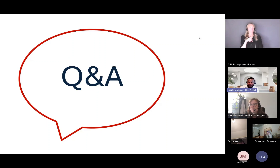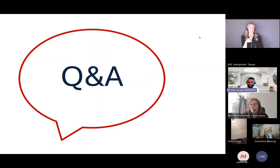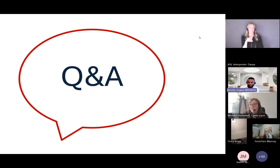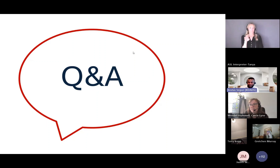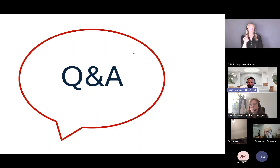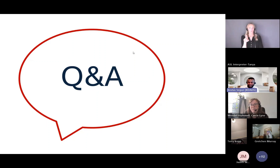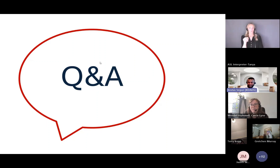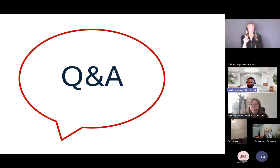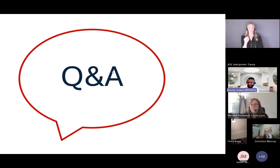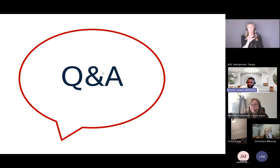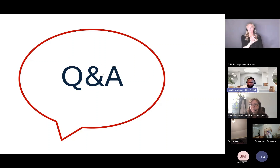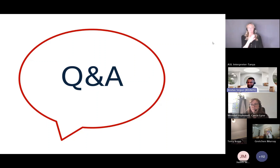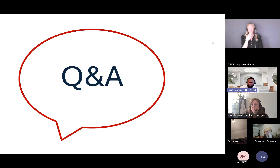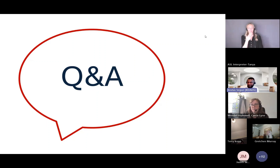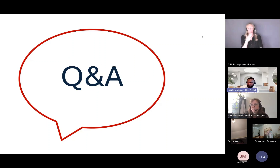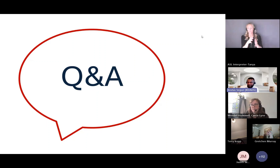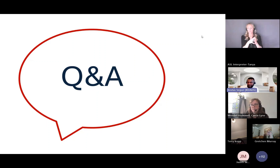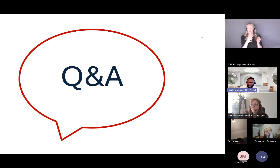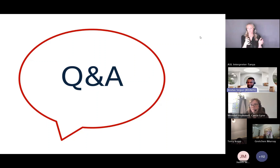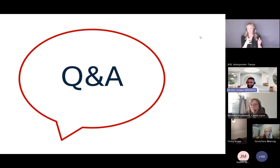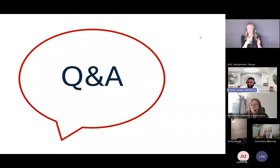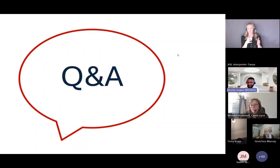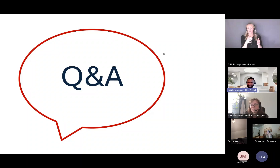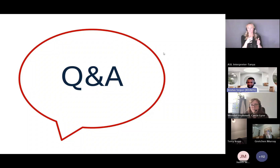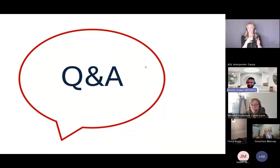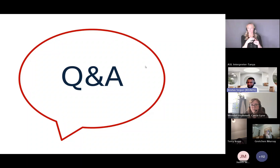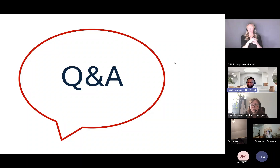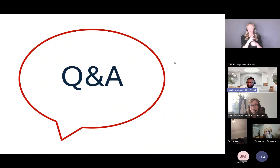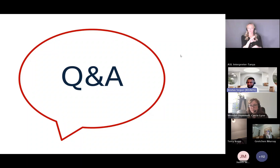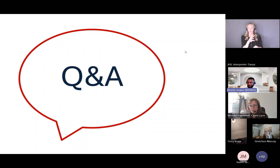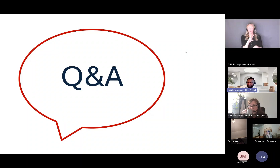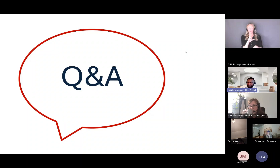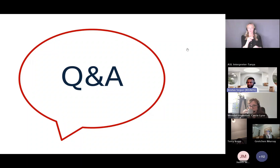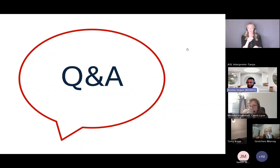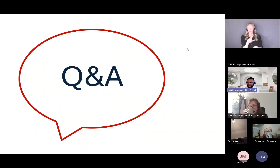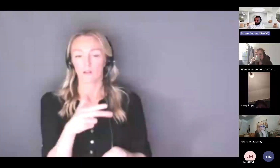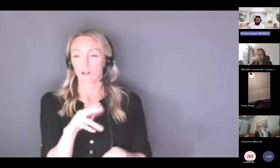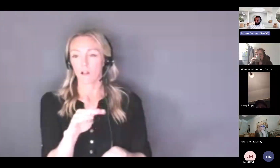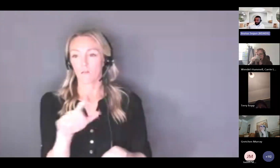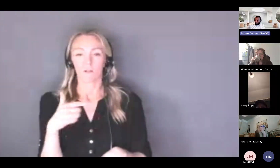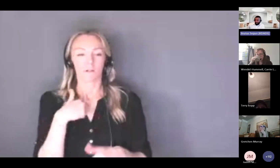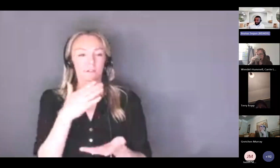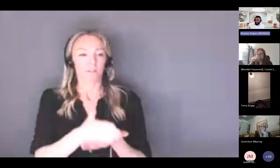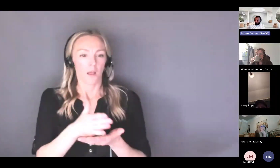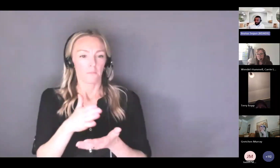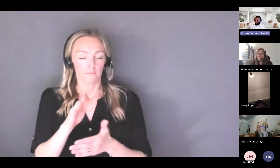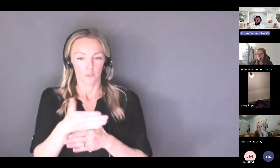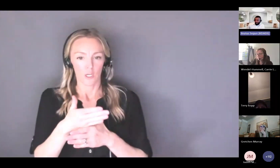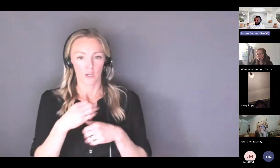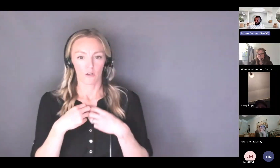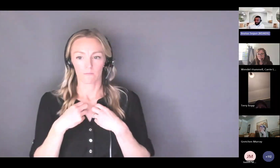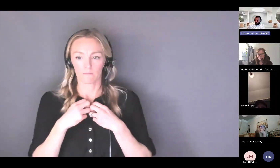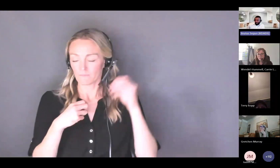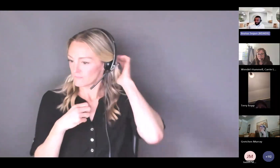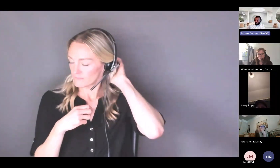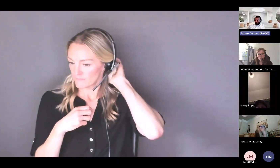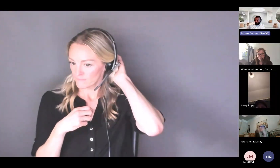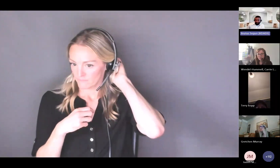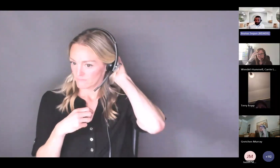Awesome. Thank you very much, Dr. Wenderhammer, for that. I will stop sharing now, so we can take some